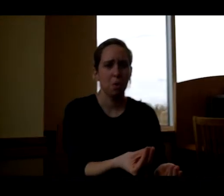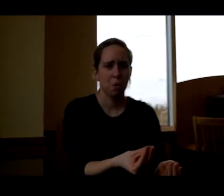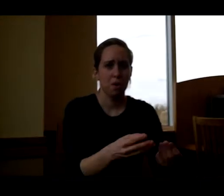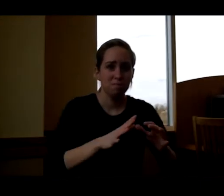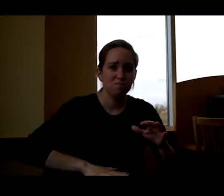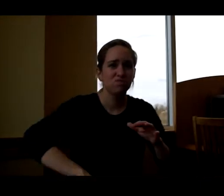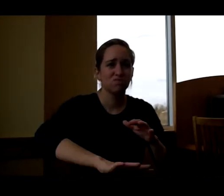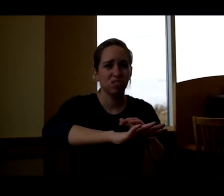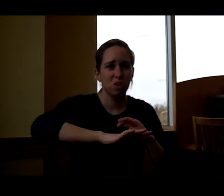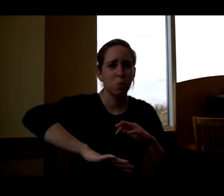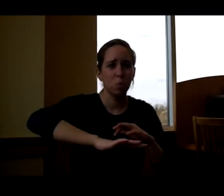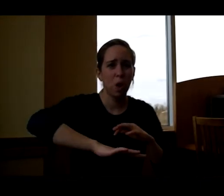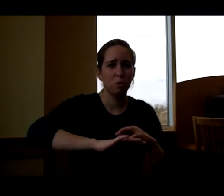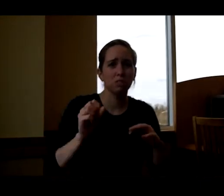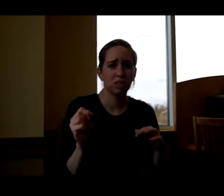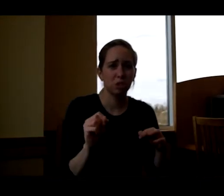saturated, what usually happens?